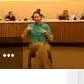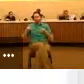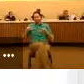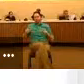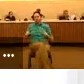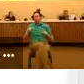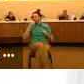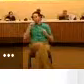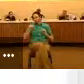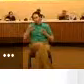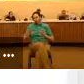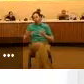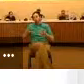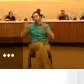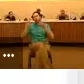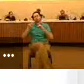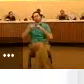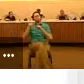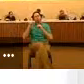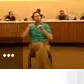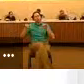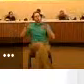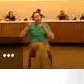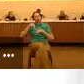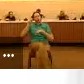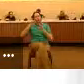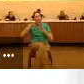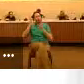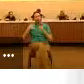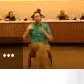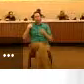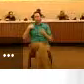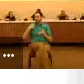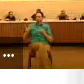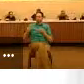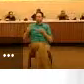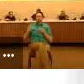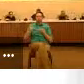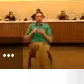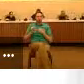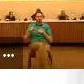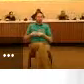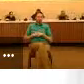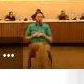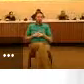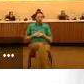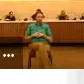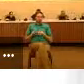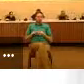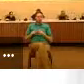into the backyards. But that's something we can certainly work with the applicant's engineer on.